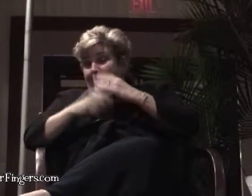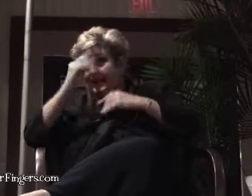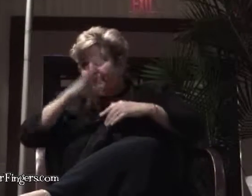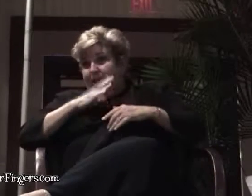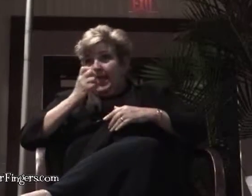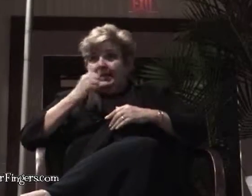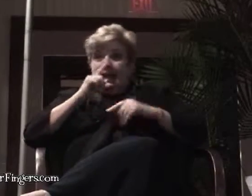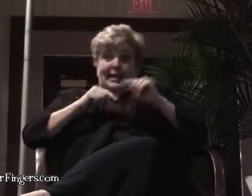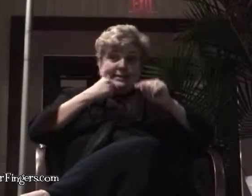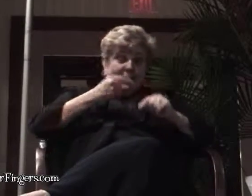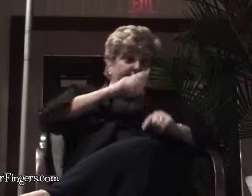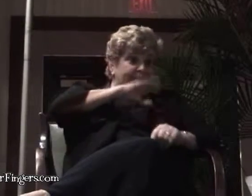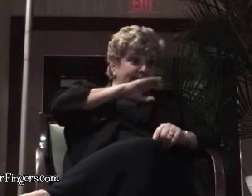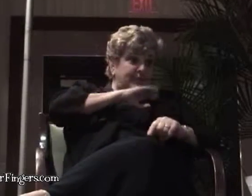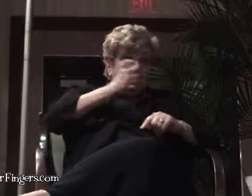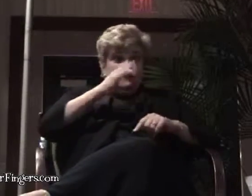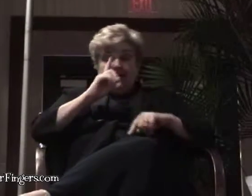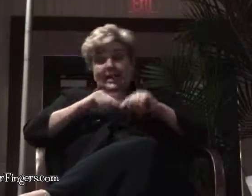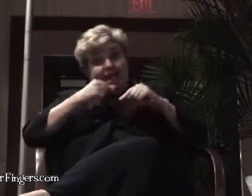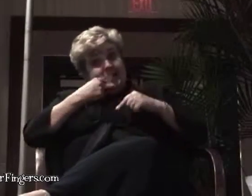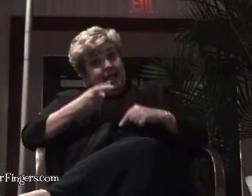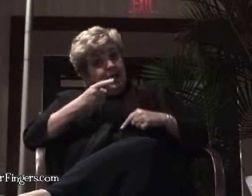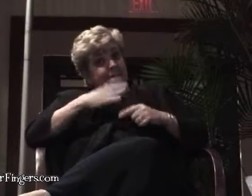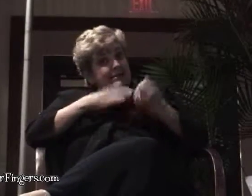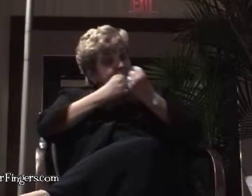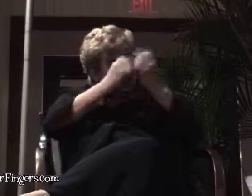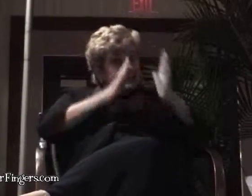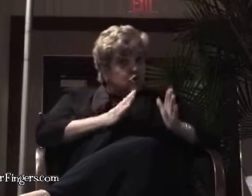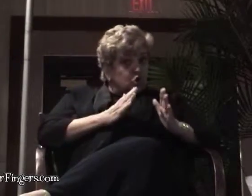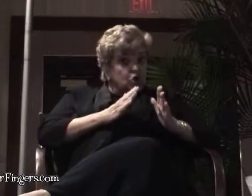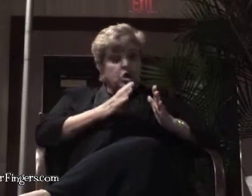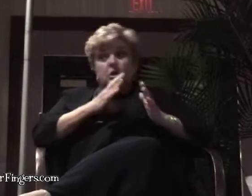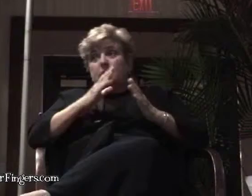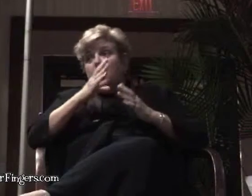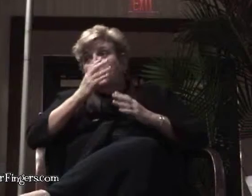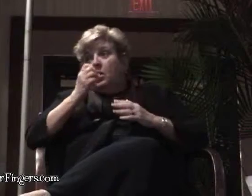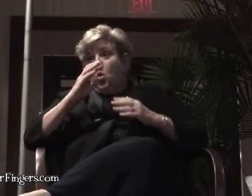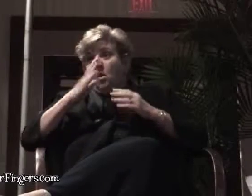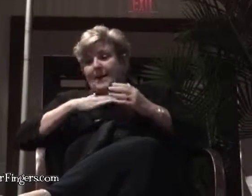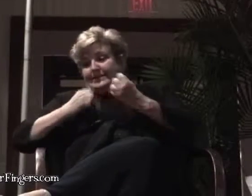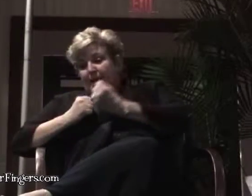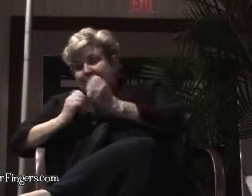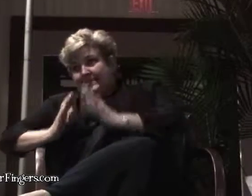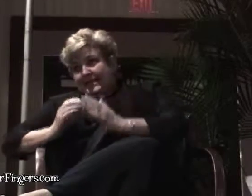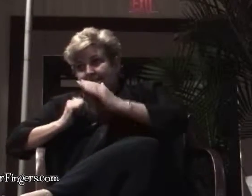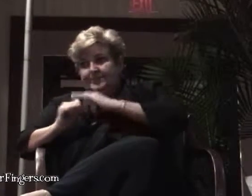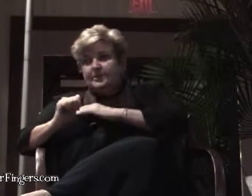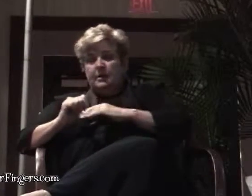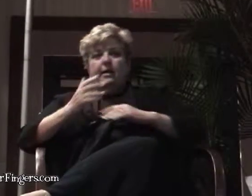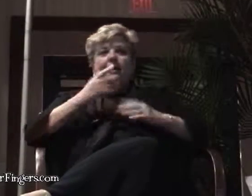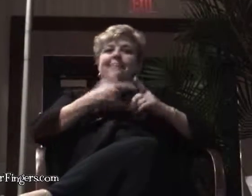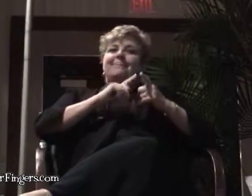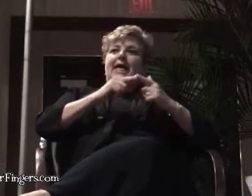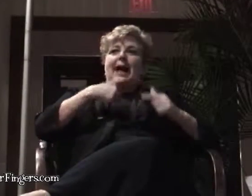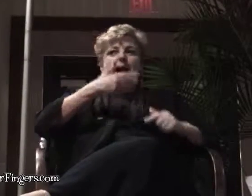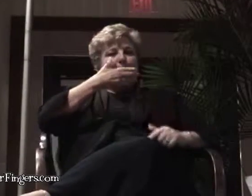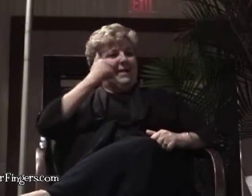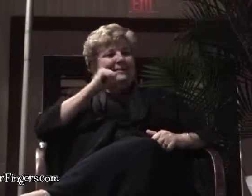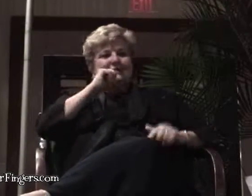can't tell you what I'm doing, if I can't tell my sponsors or my sponsees, then I best not do it. That's not God's will